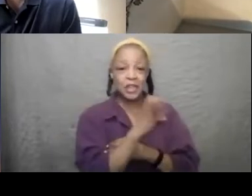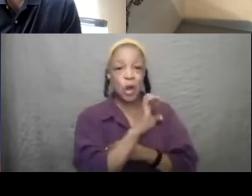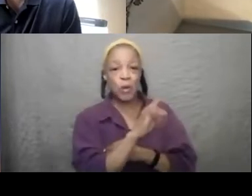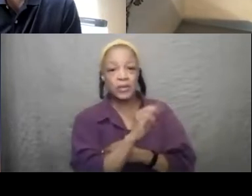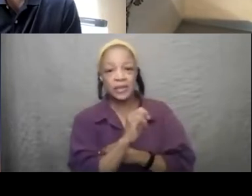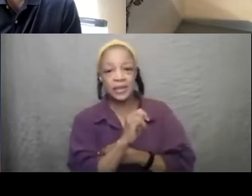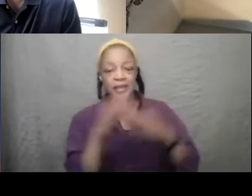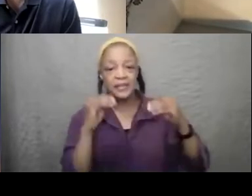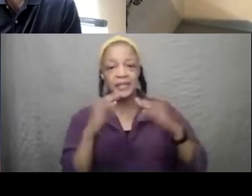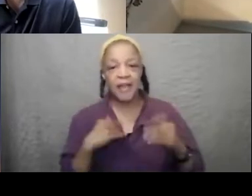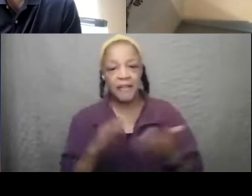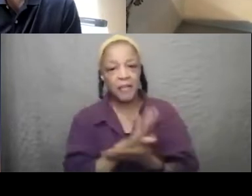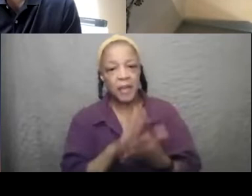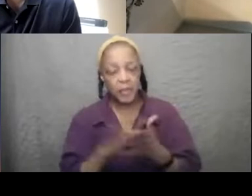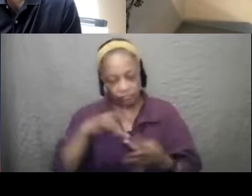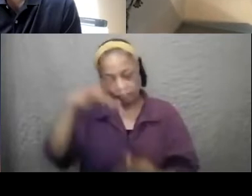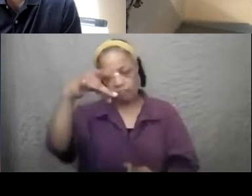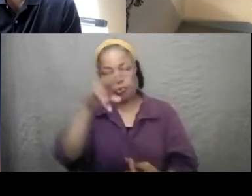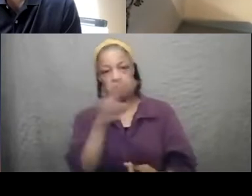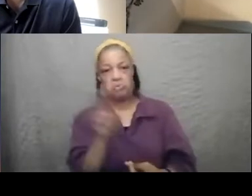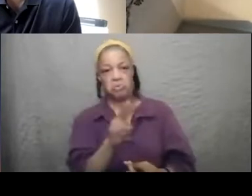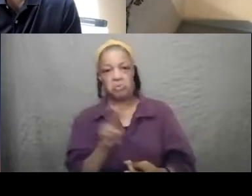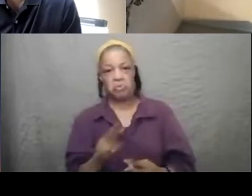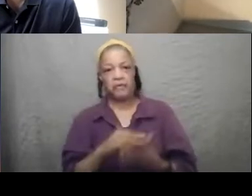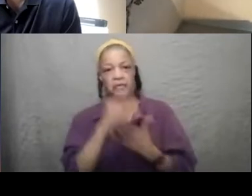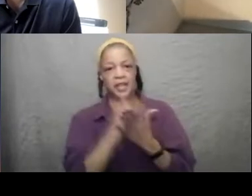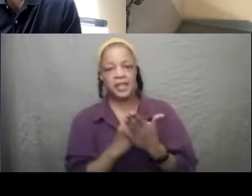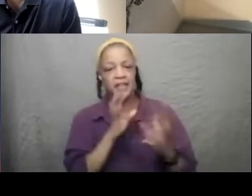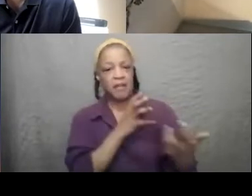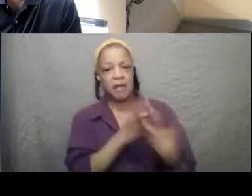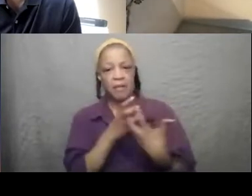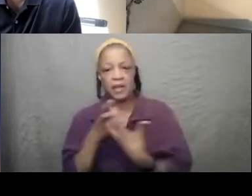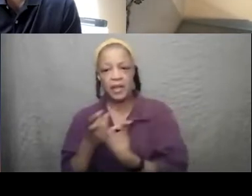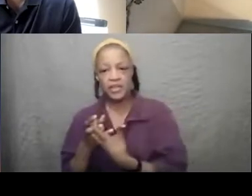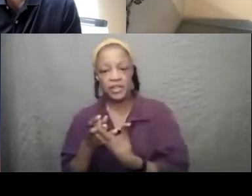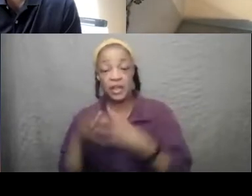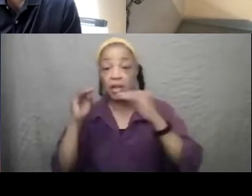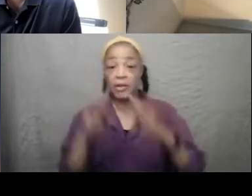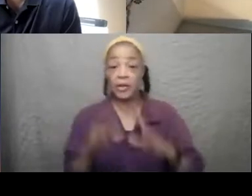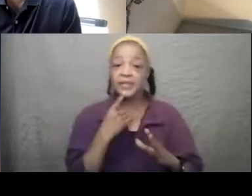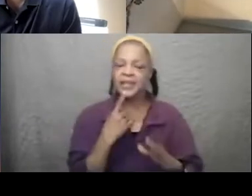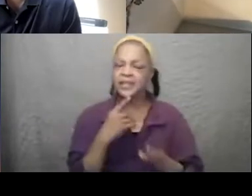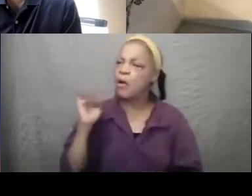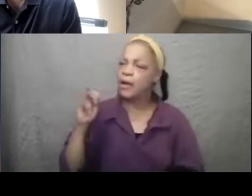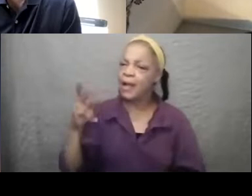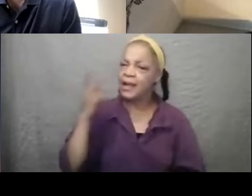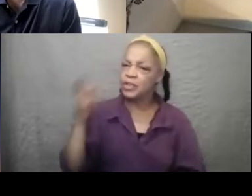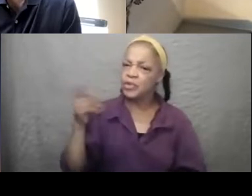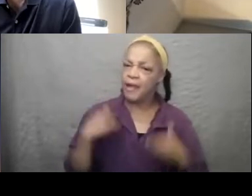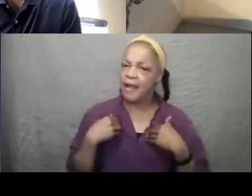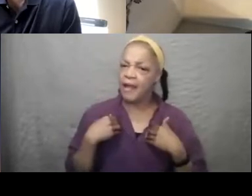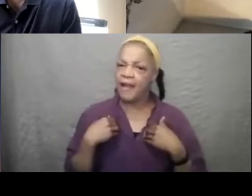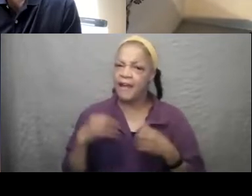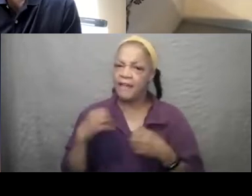has a document in their hand and they're reading from a list of accommodations. The instructor says, okay, I see you have makeup